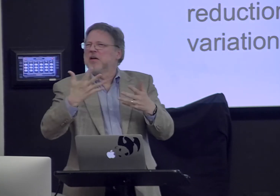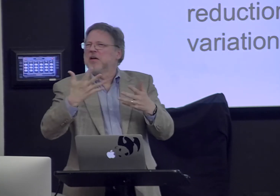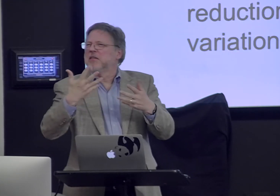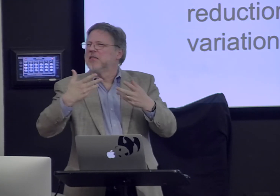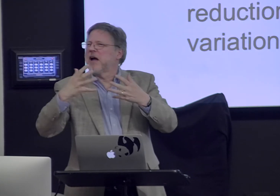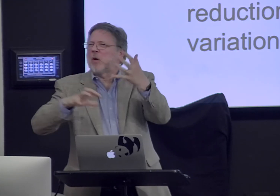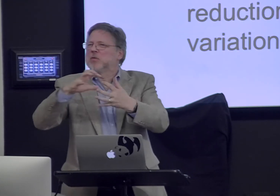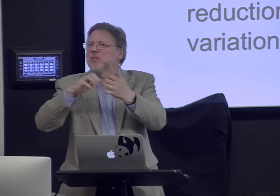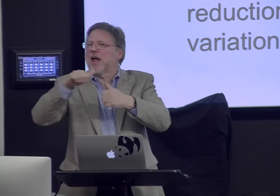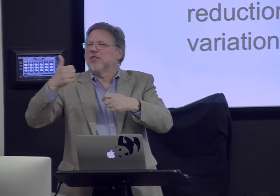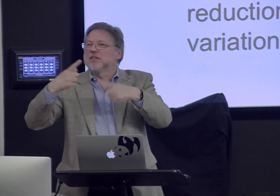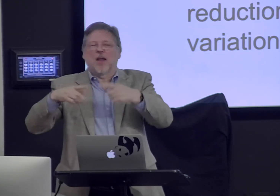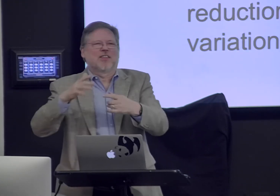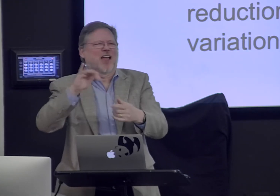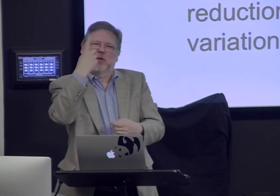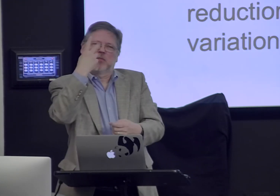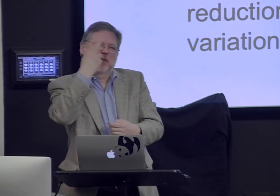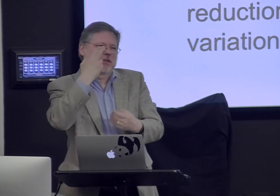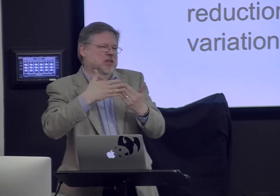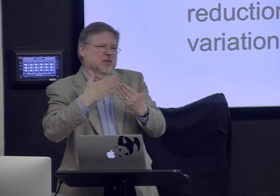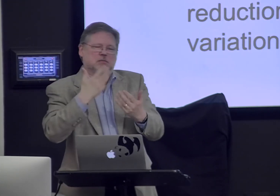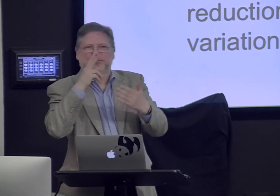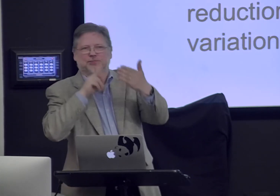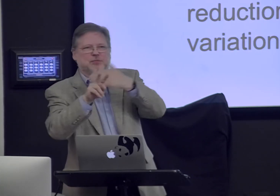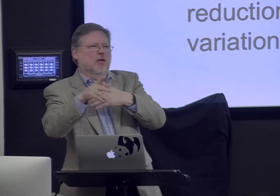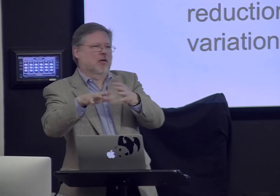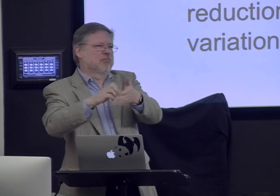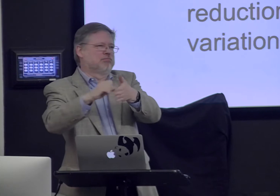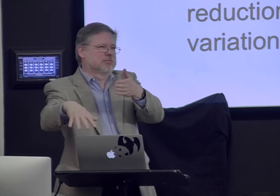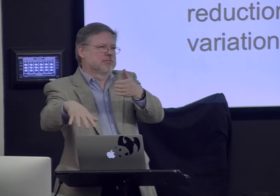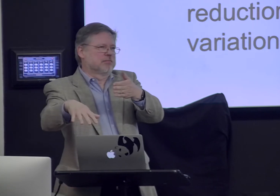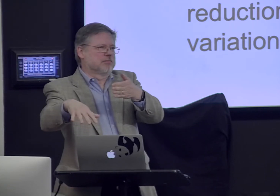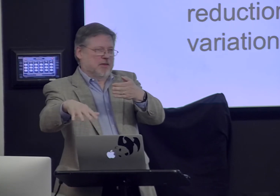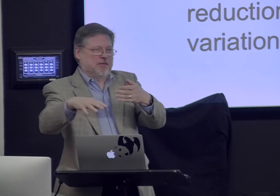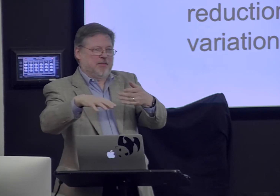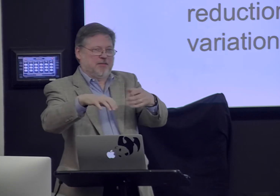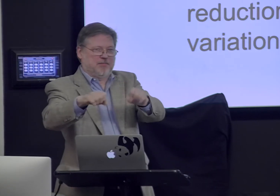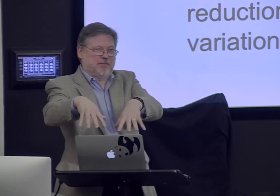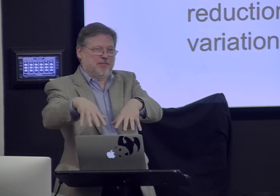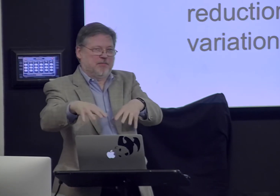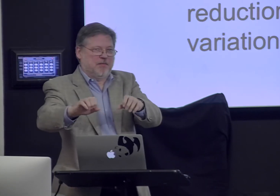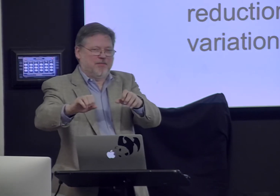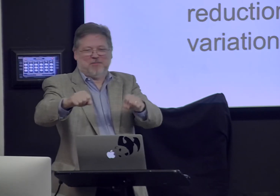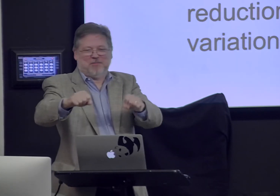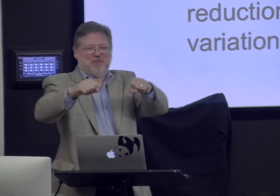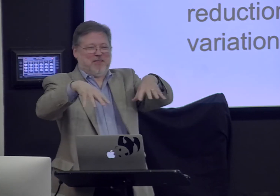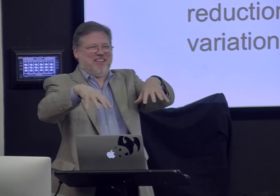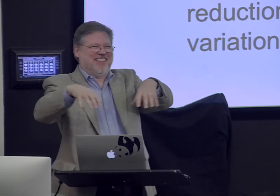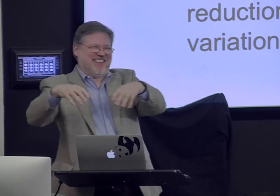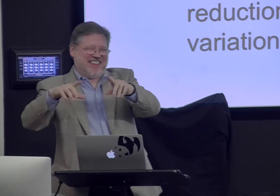index finger moves during the entire downward movement. This is a change that could have been